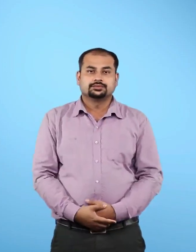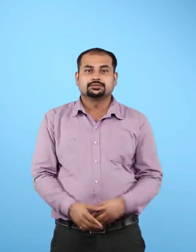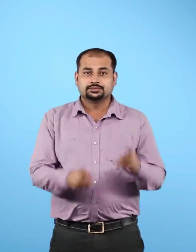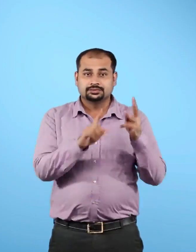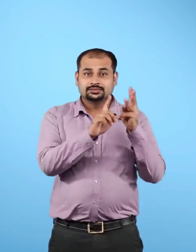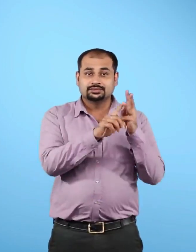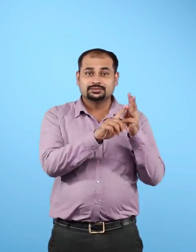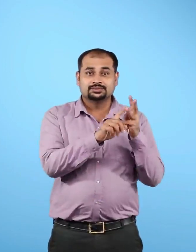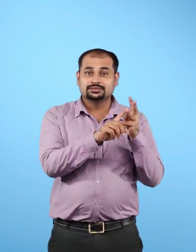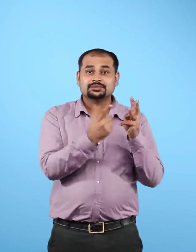Rehana,